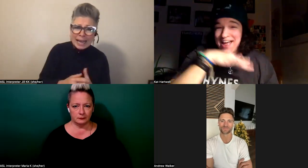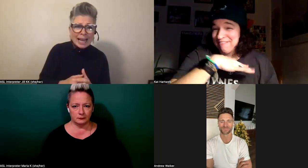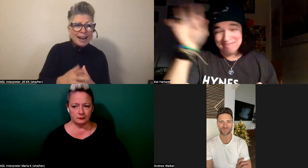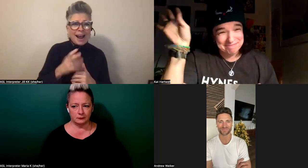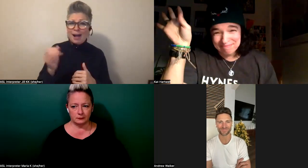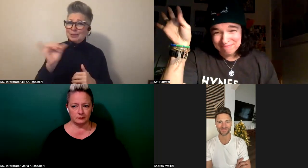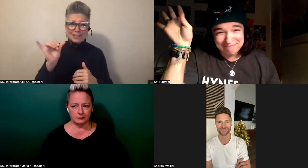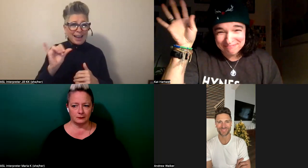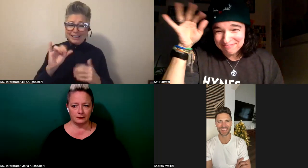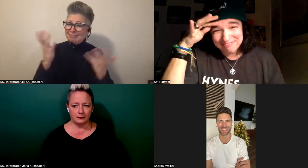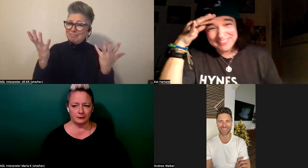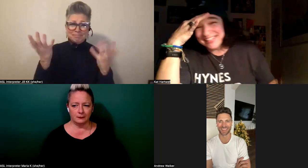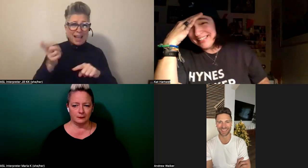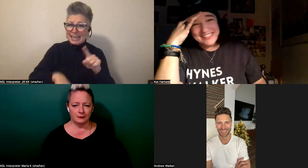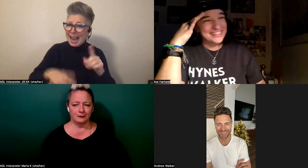can't.